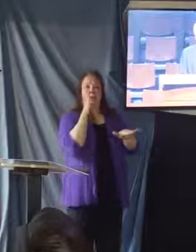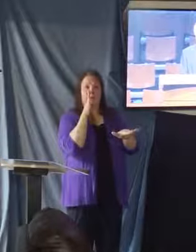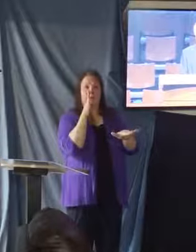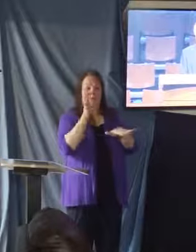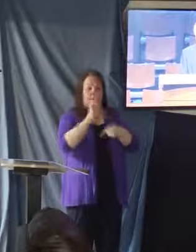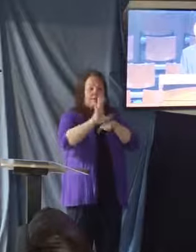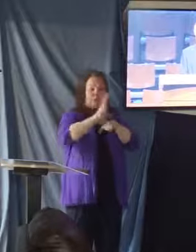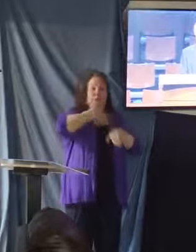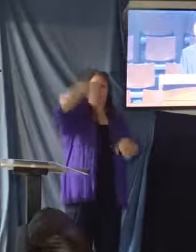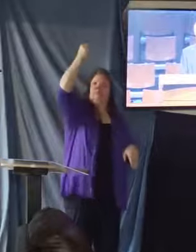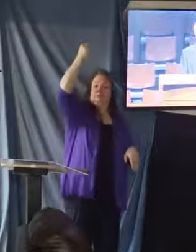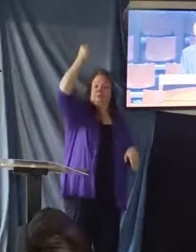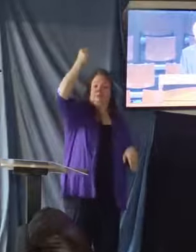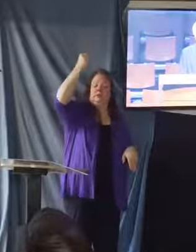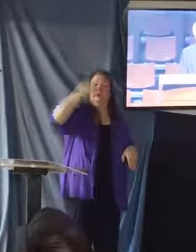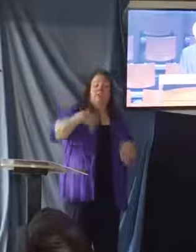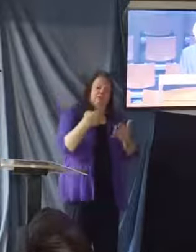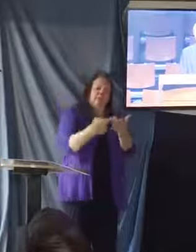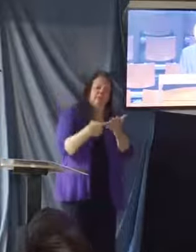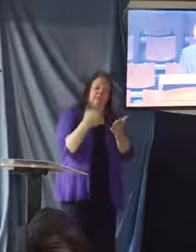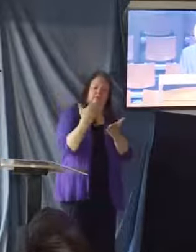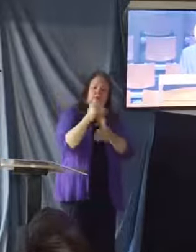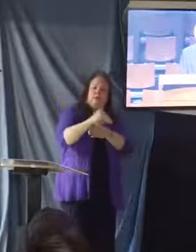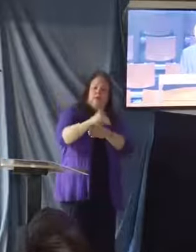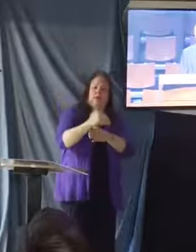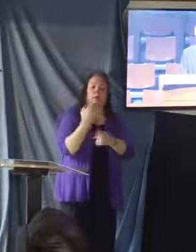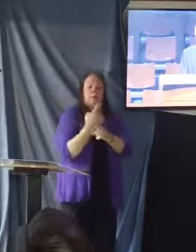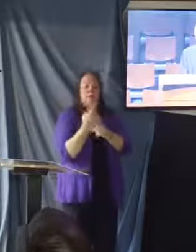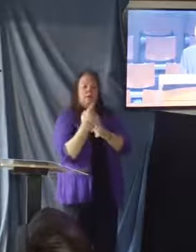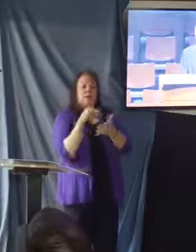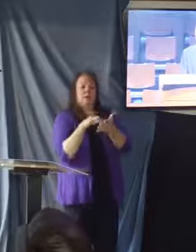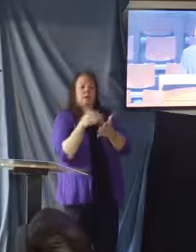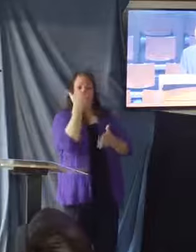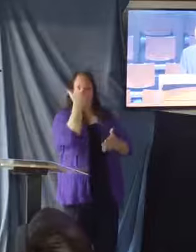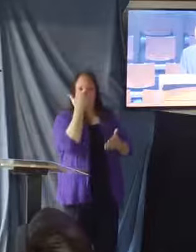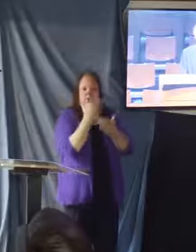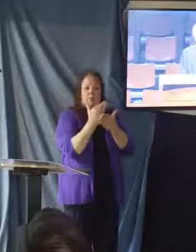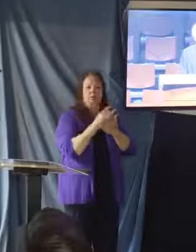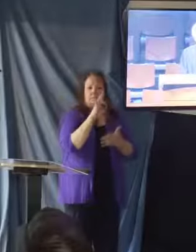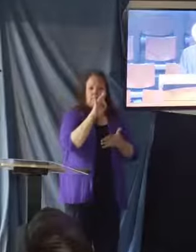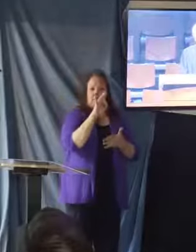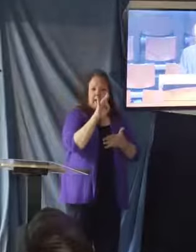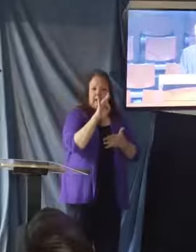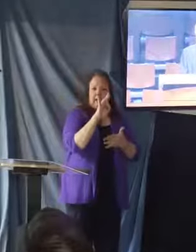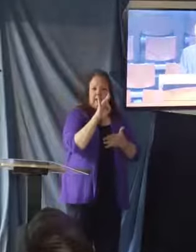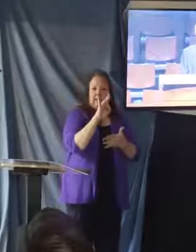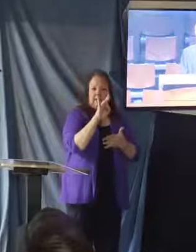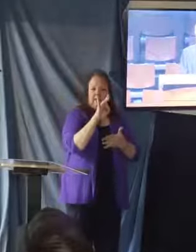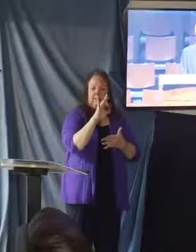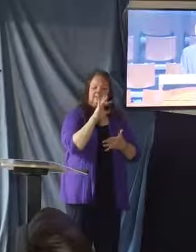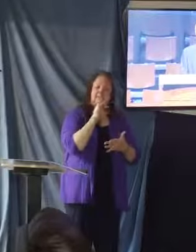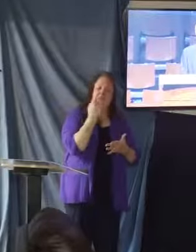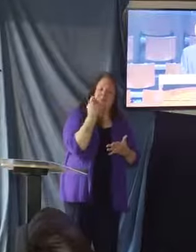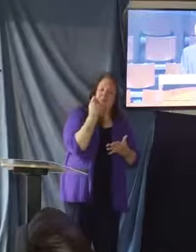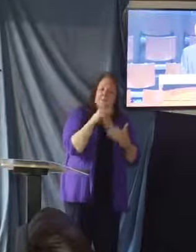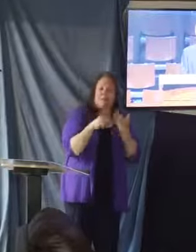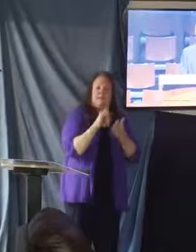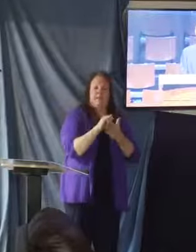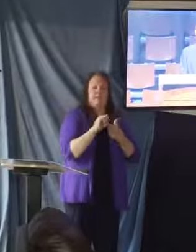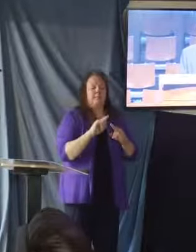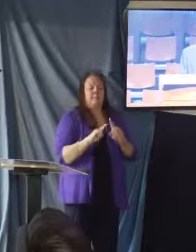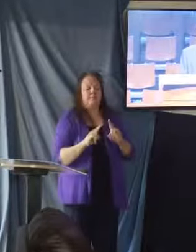rapture of the church. So I'll talk about that tonight, our regular studies in Romans 8. May be referring to that, but then we'll